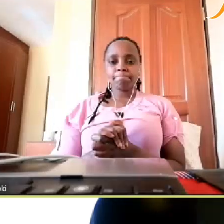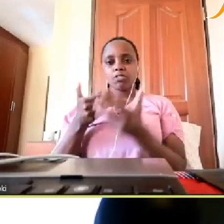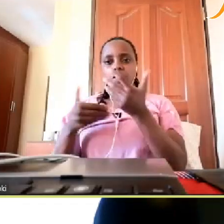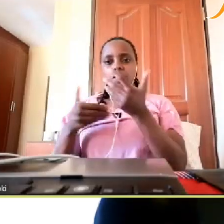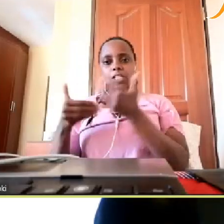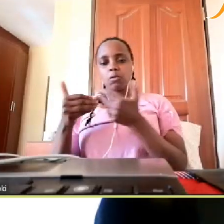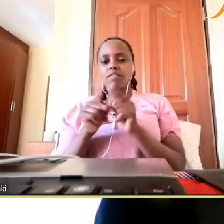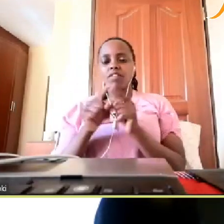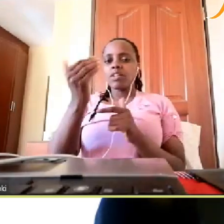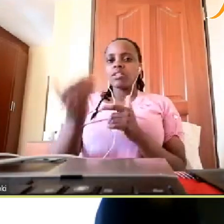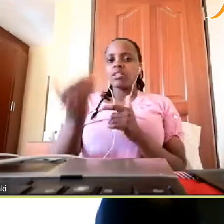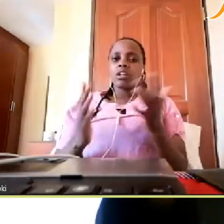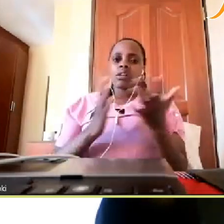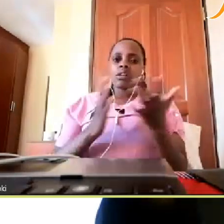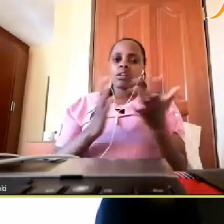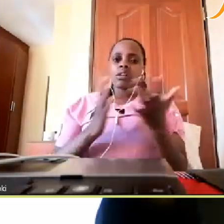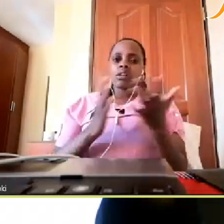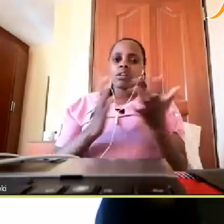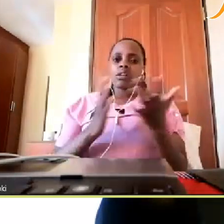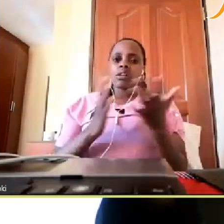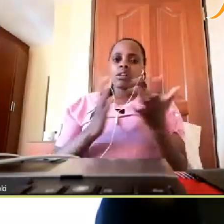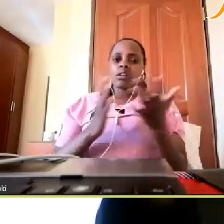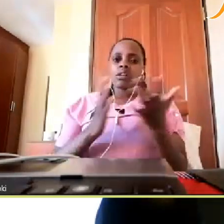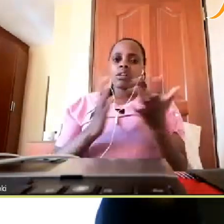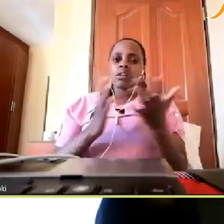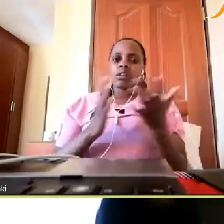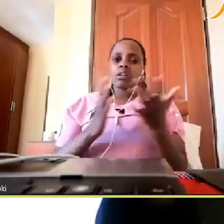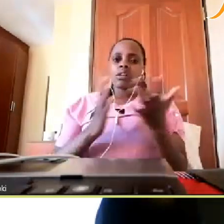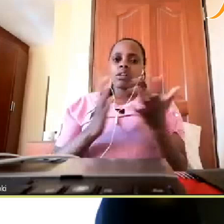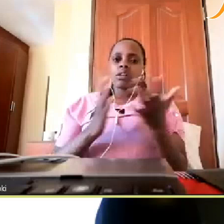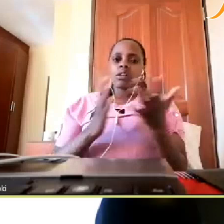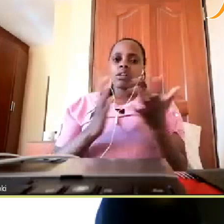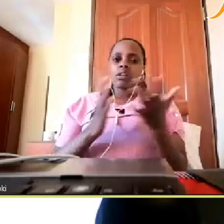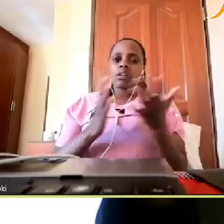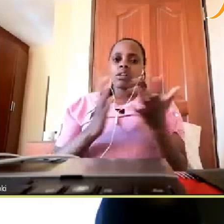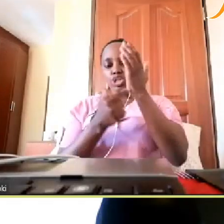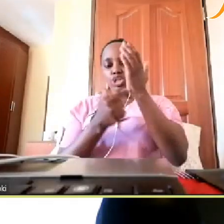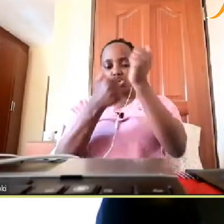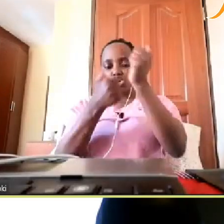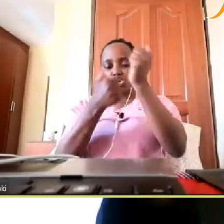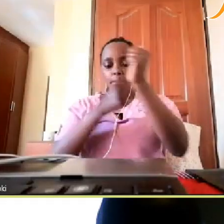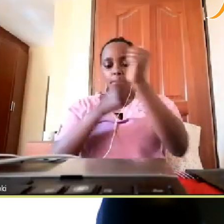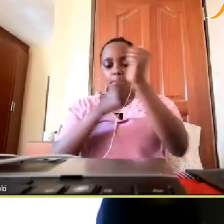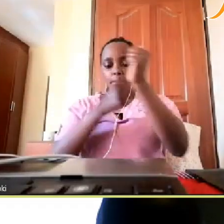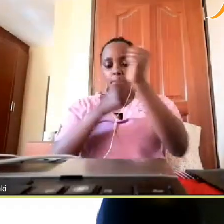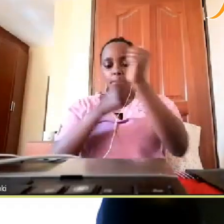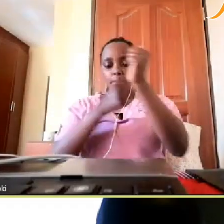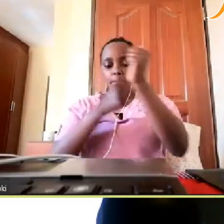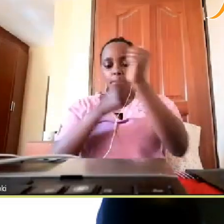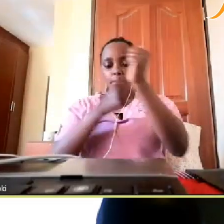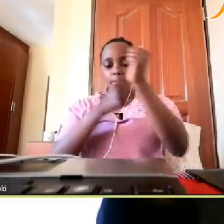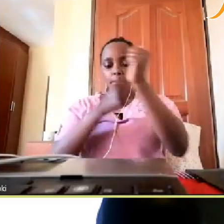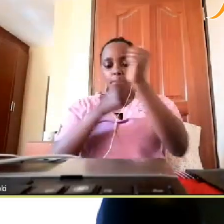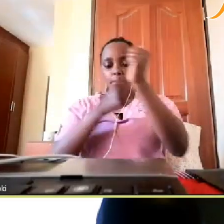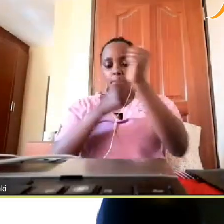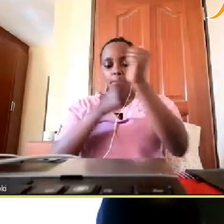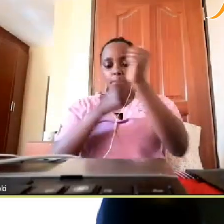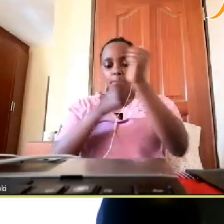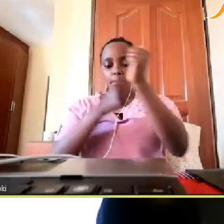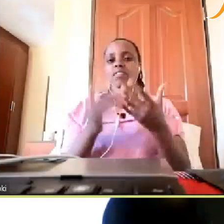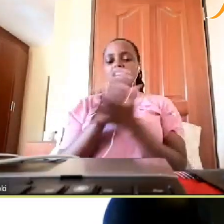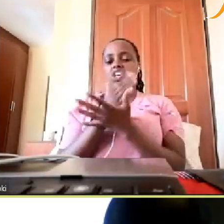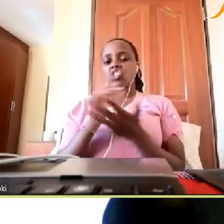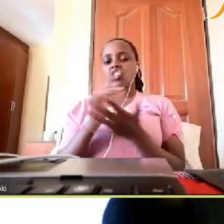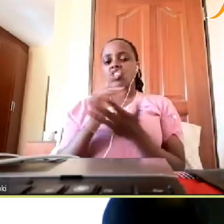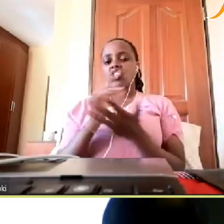Networking, we had the Child Rights Connect. They gave us some technical support as well and provided guidance. They shared